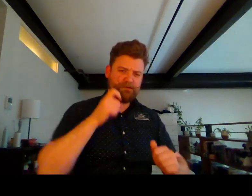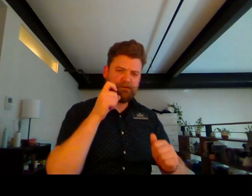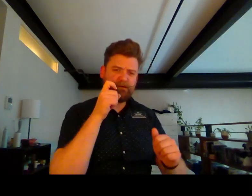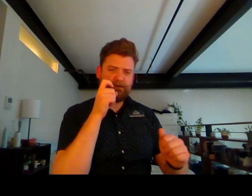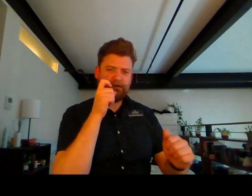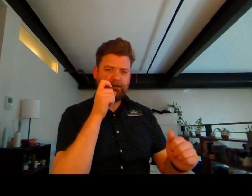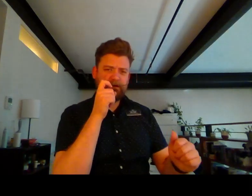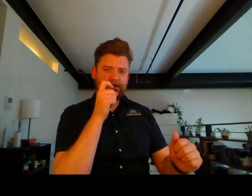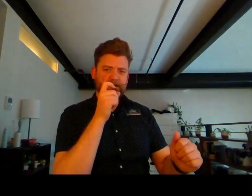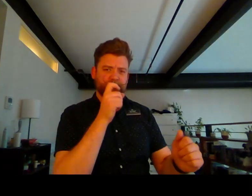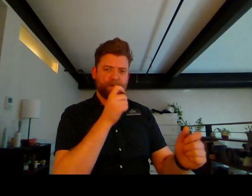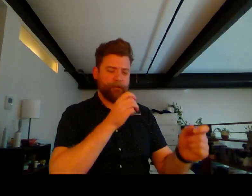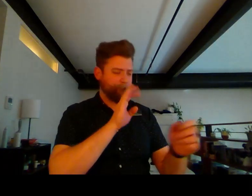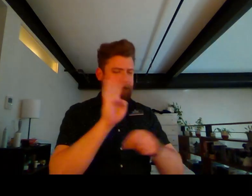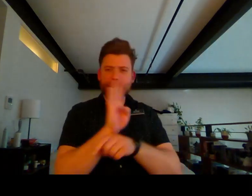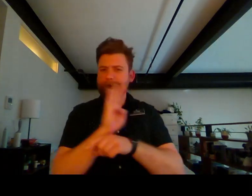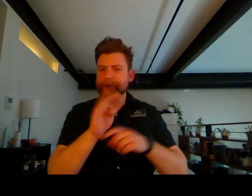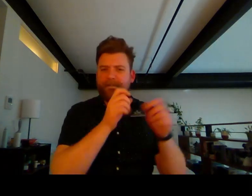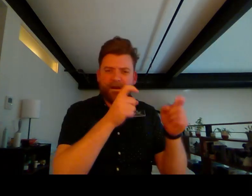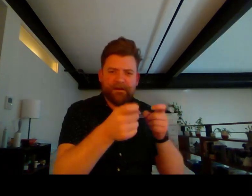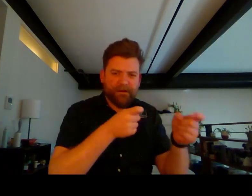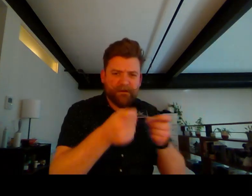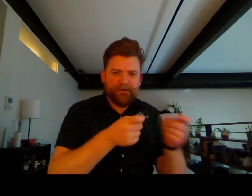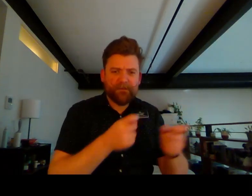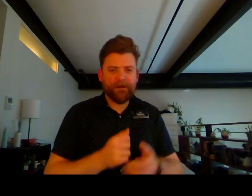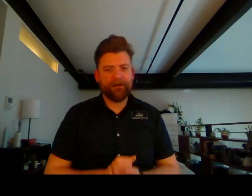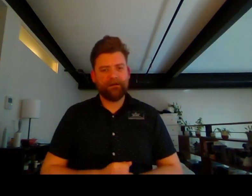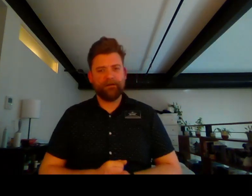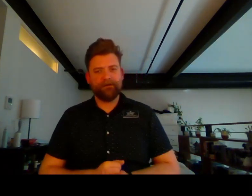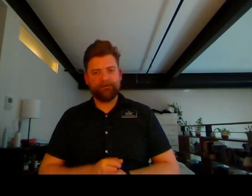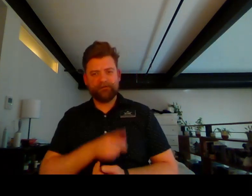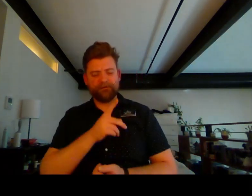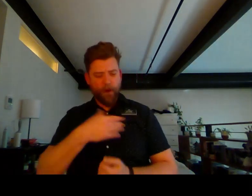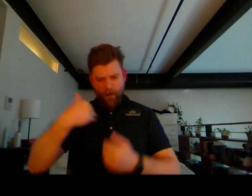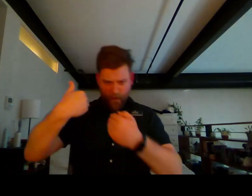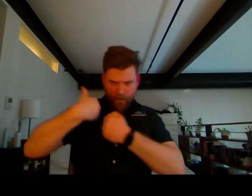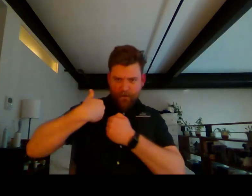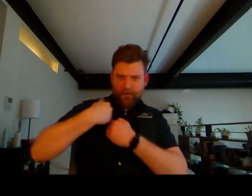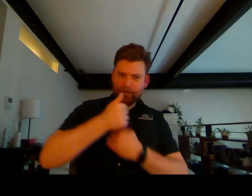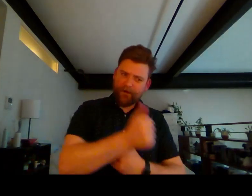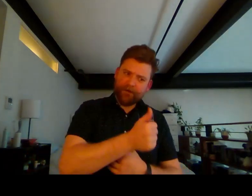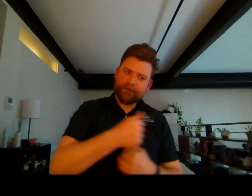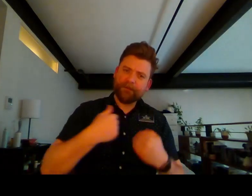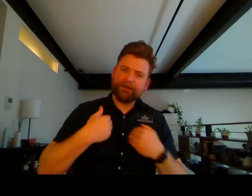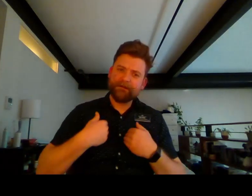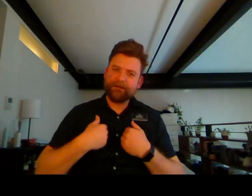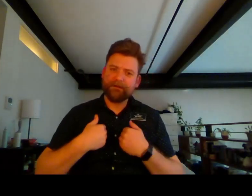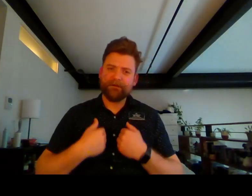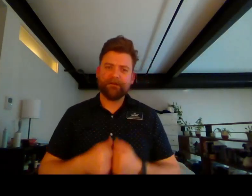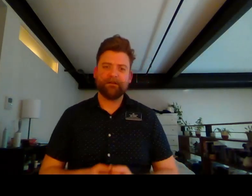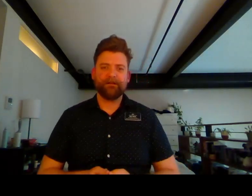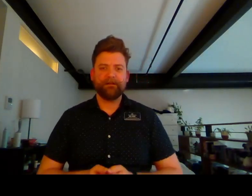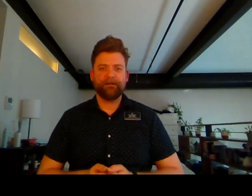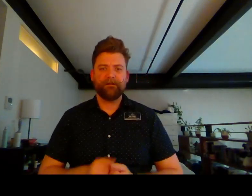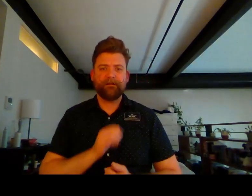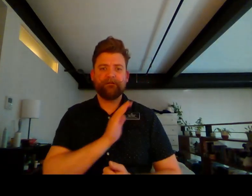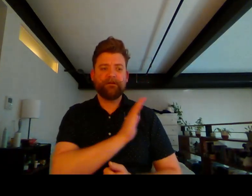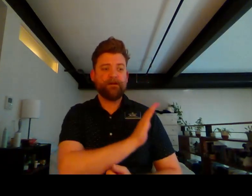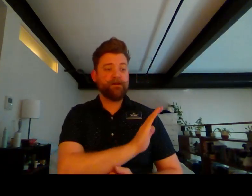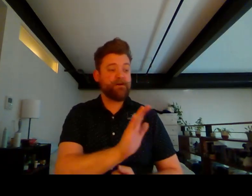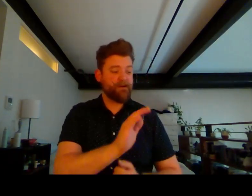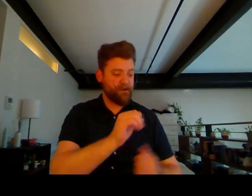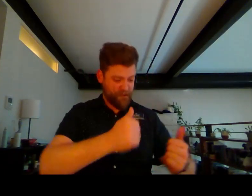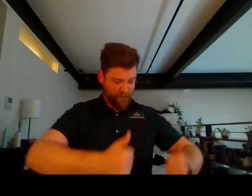on your parents, your situations, and your background. Your circumstance does not make you.